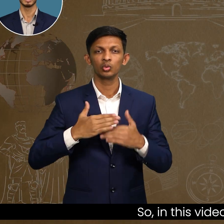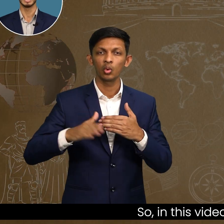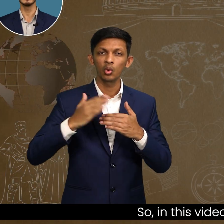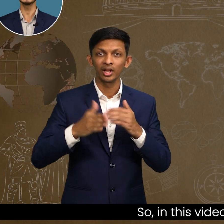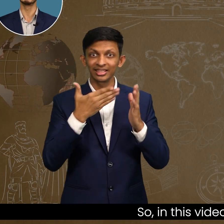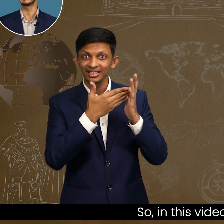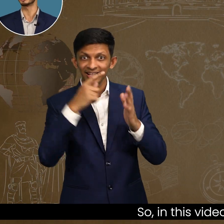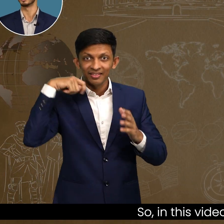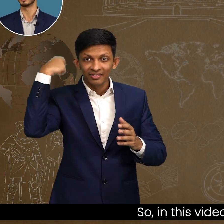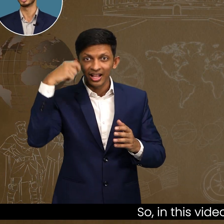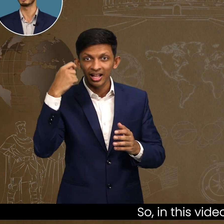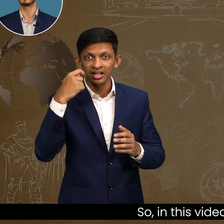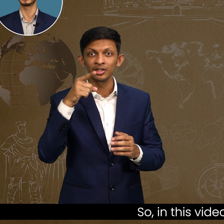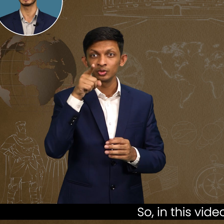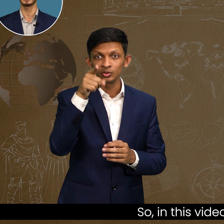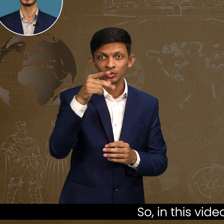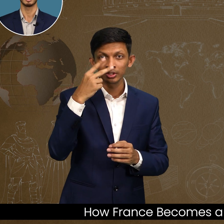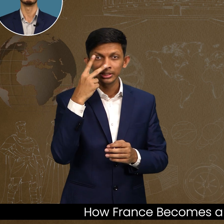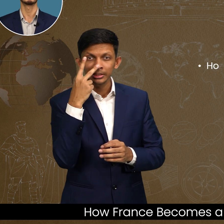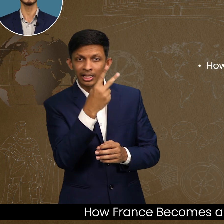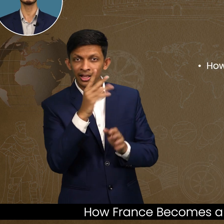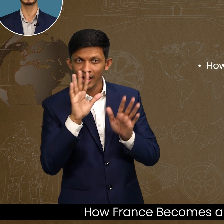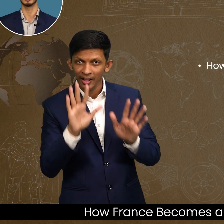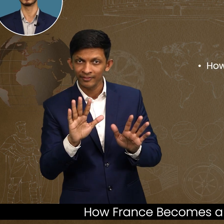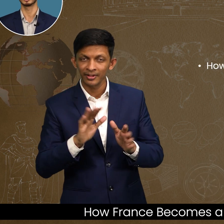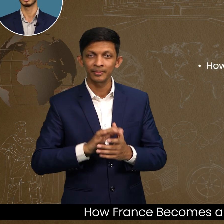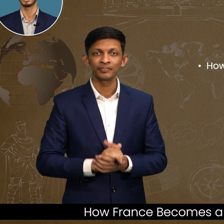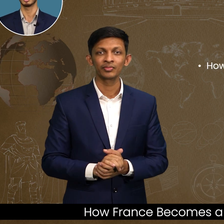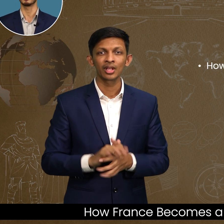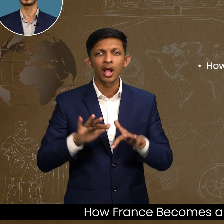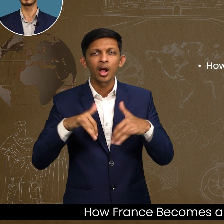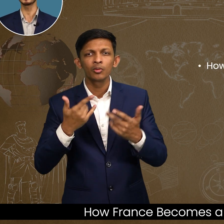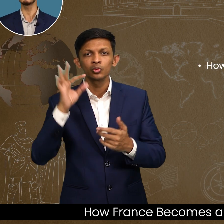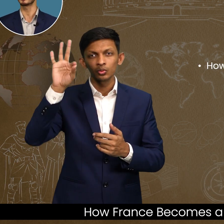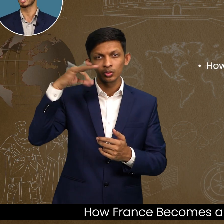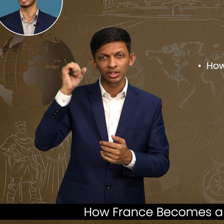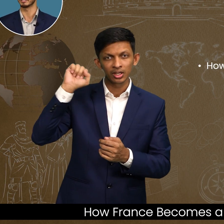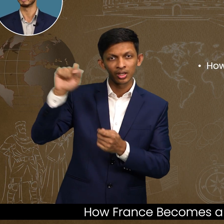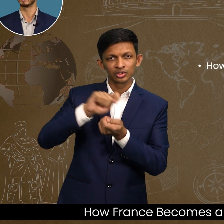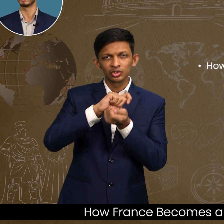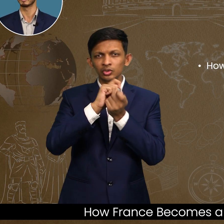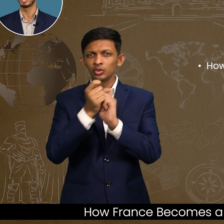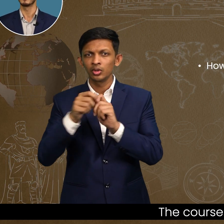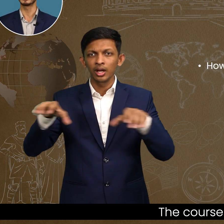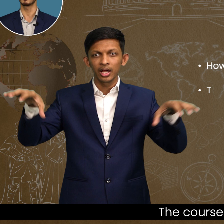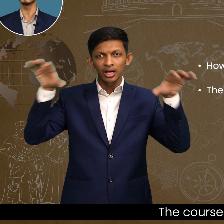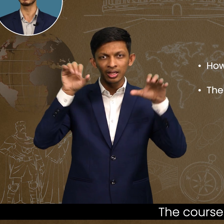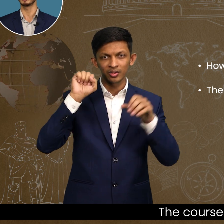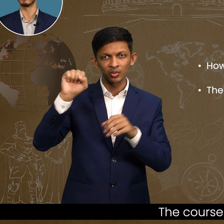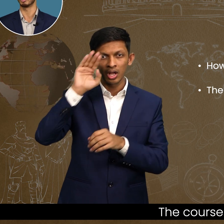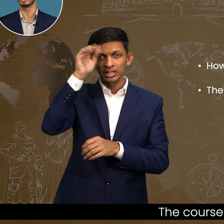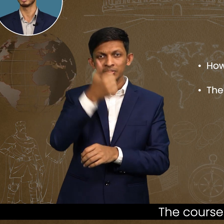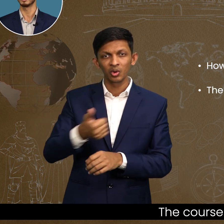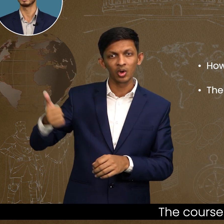So, in this video, you have seen how France becomes a constitutional monarchy, the course